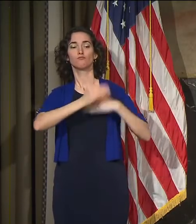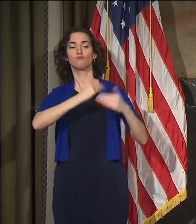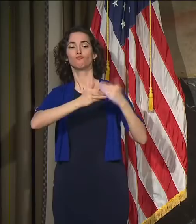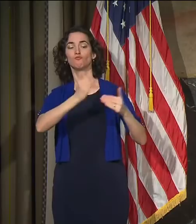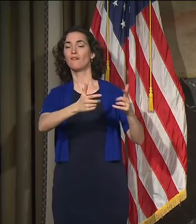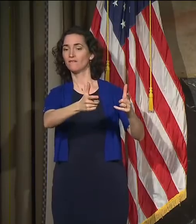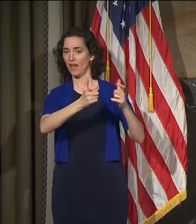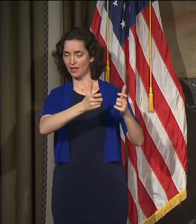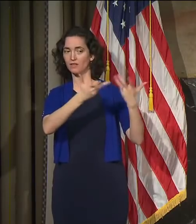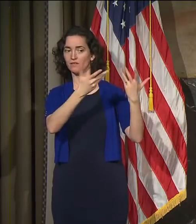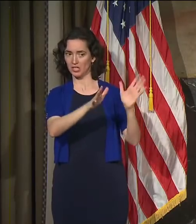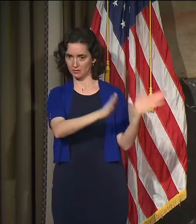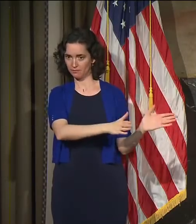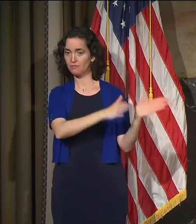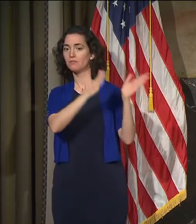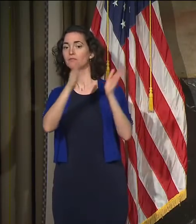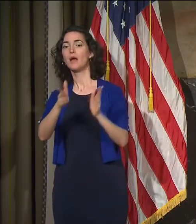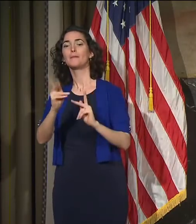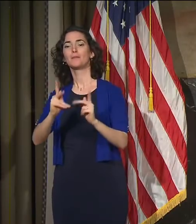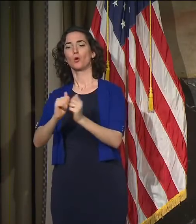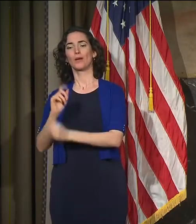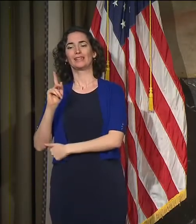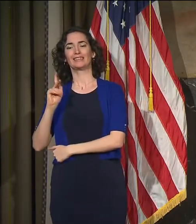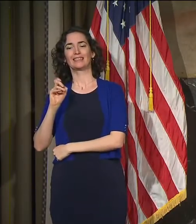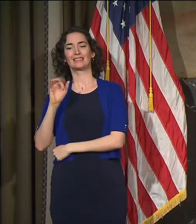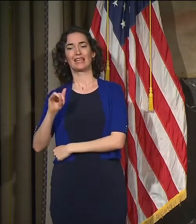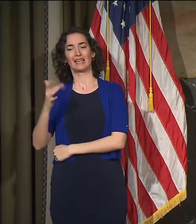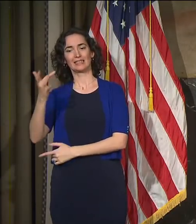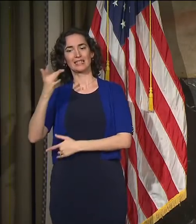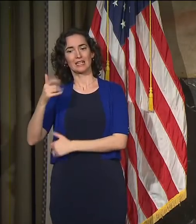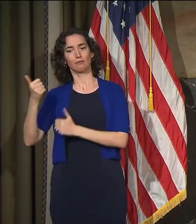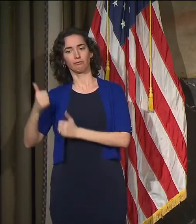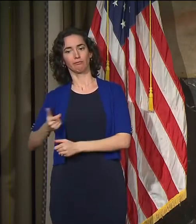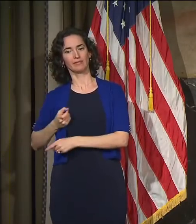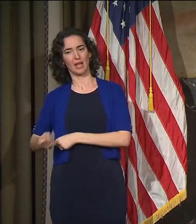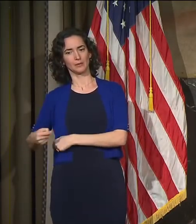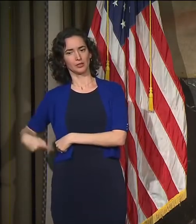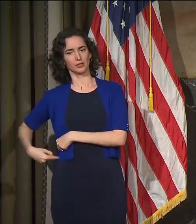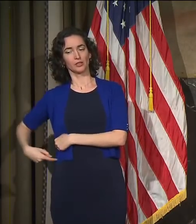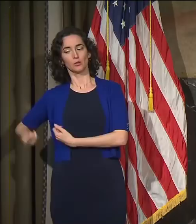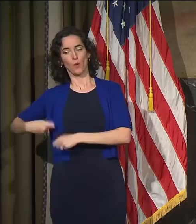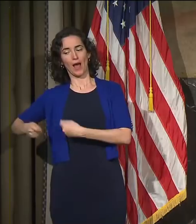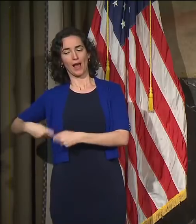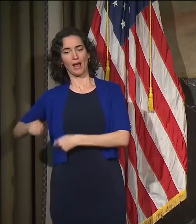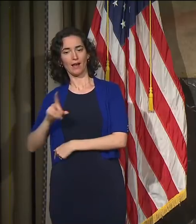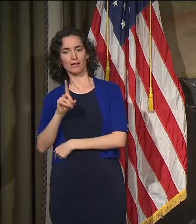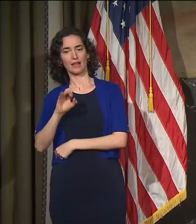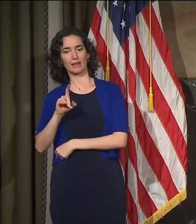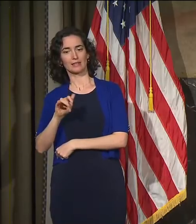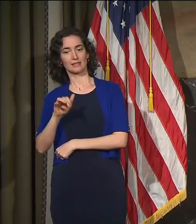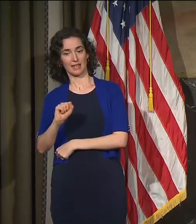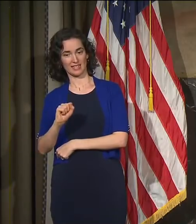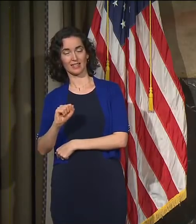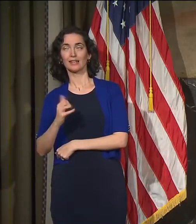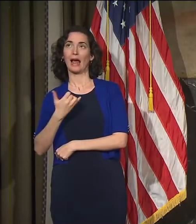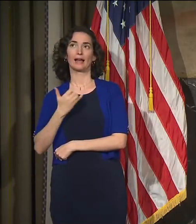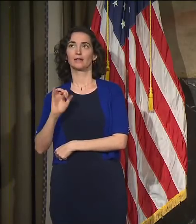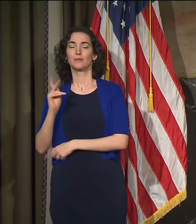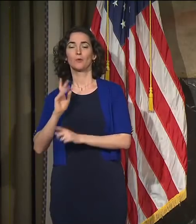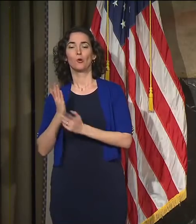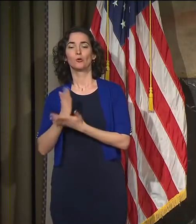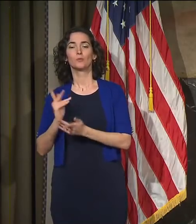we can. We're going to get to people with end-stage renal disease, so those people requiring dialysis, for example, 3 times a